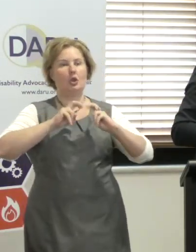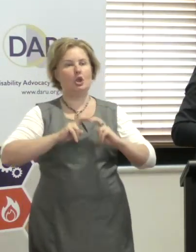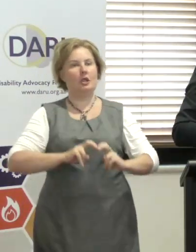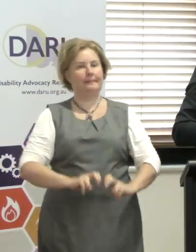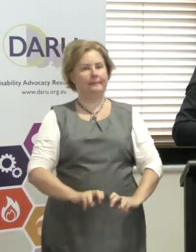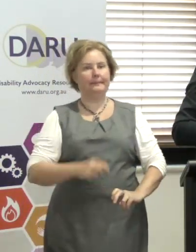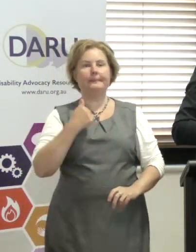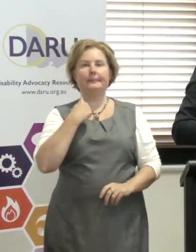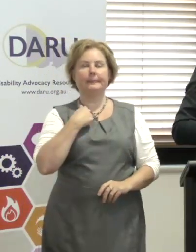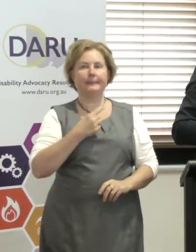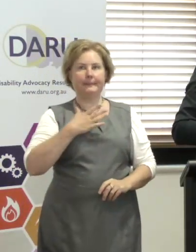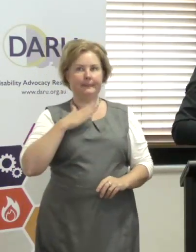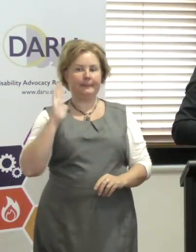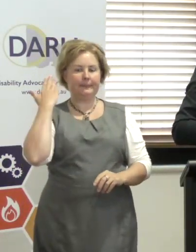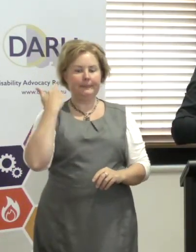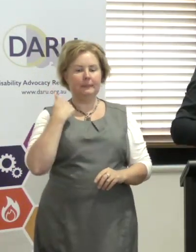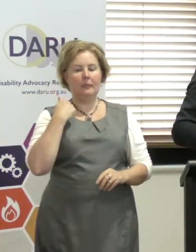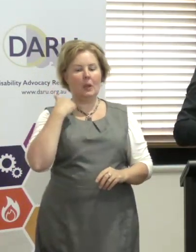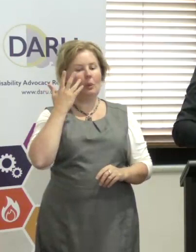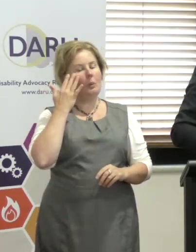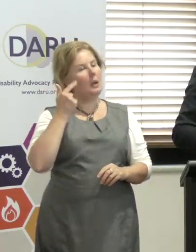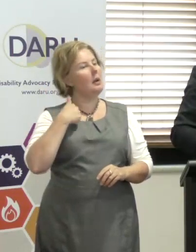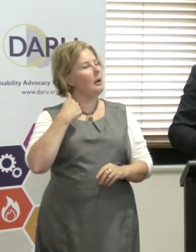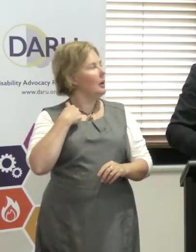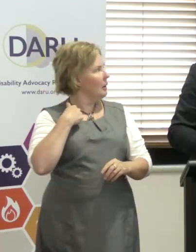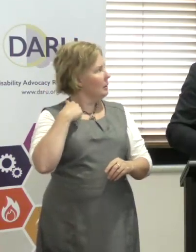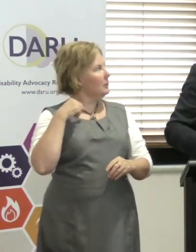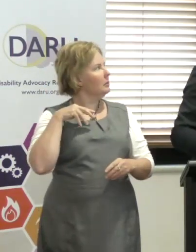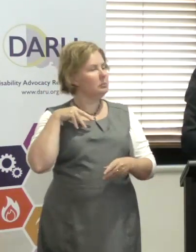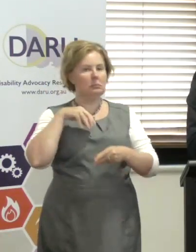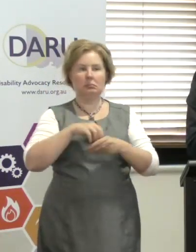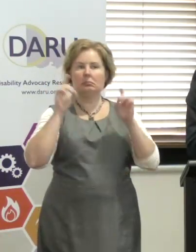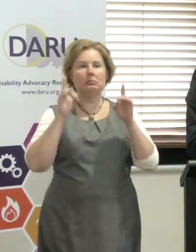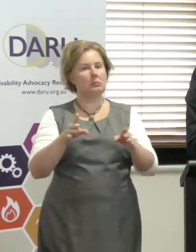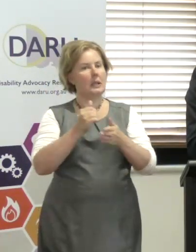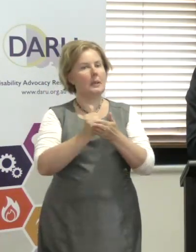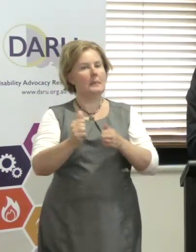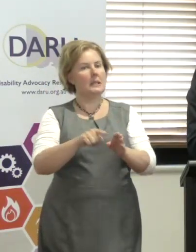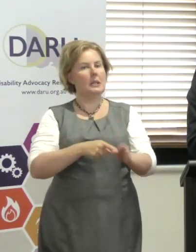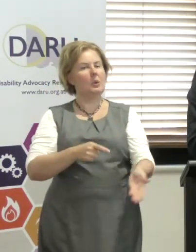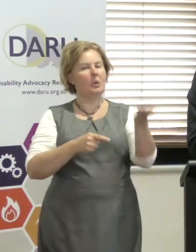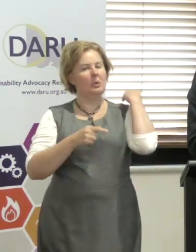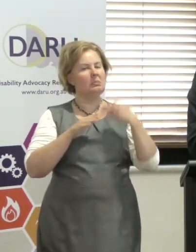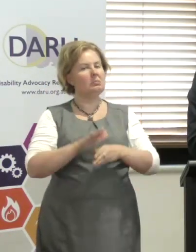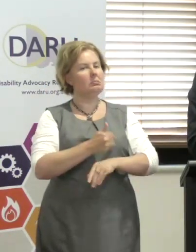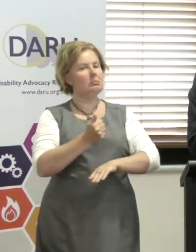done is when I was starting this a number of years ago,